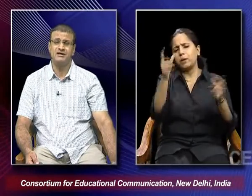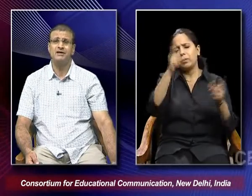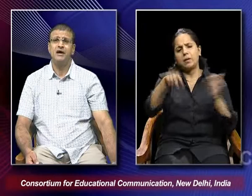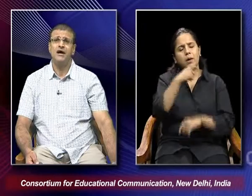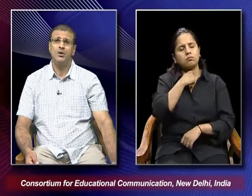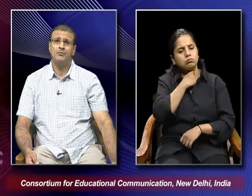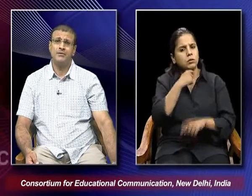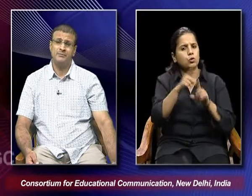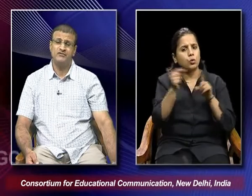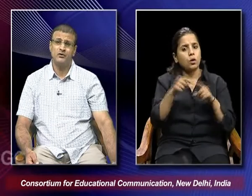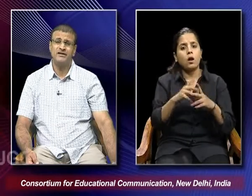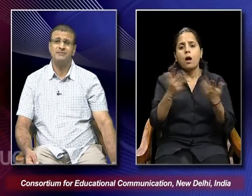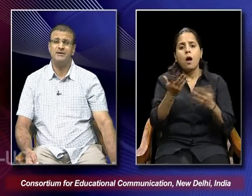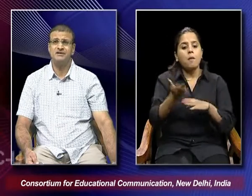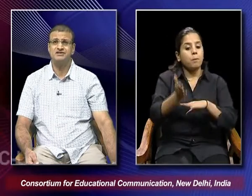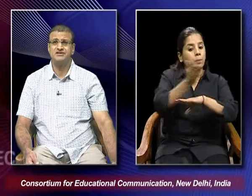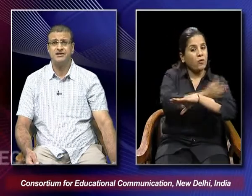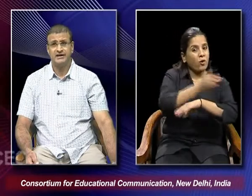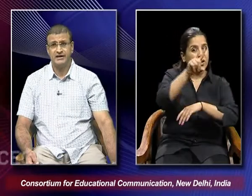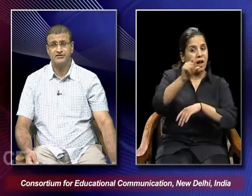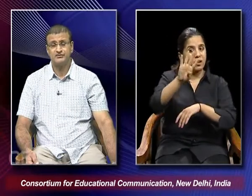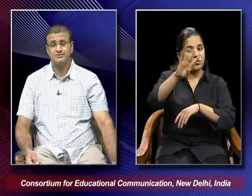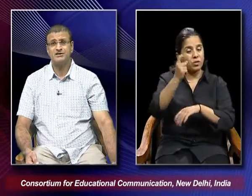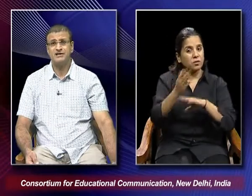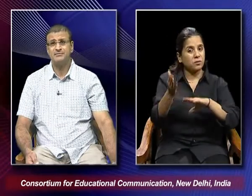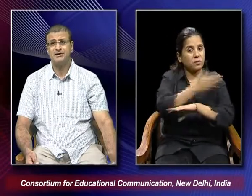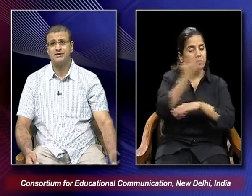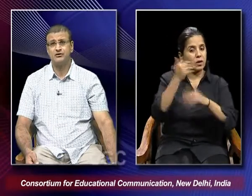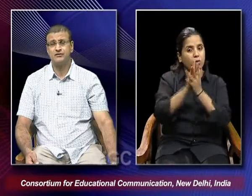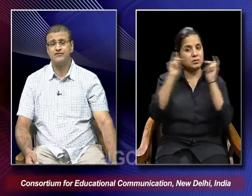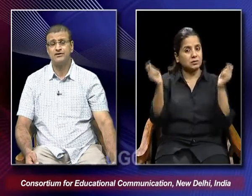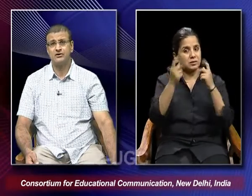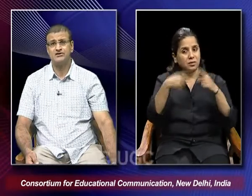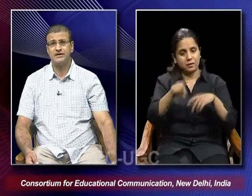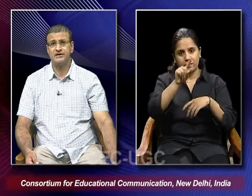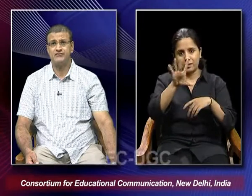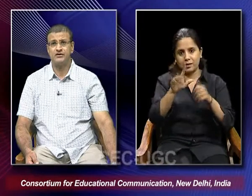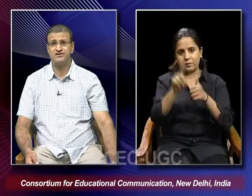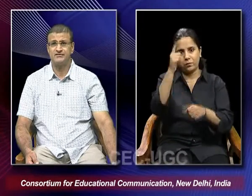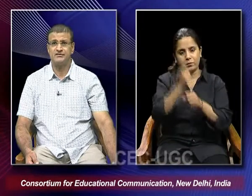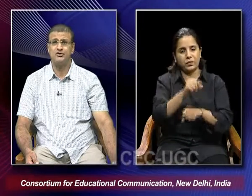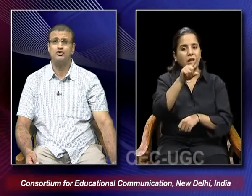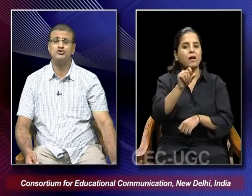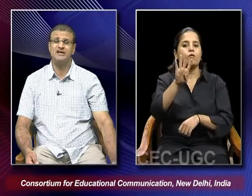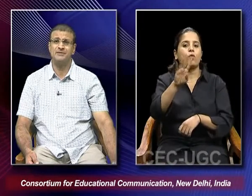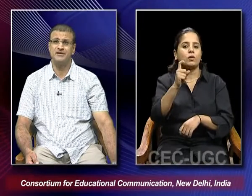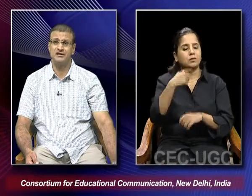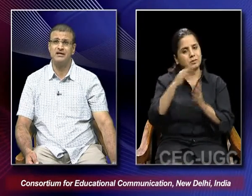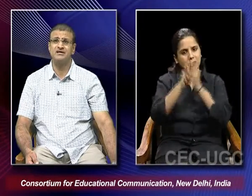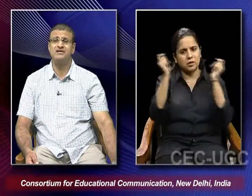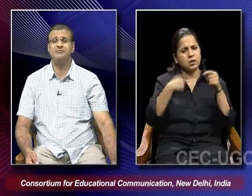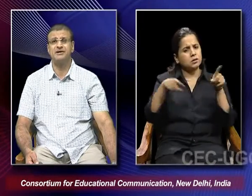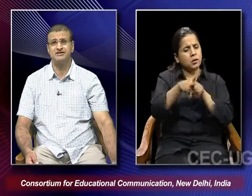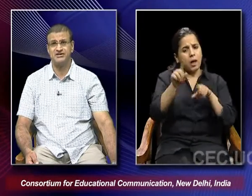that how before the Independence Day which was being celebrated on 15th August 1947, we also celebrated